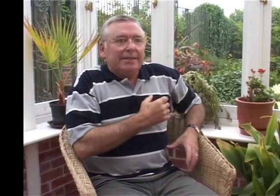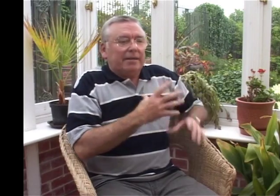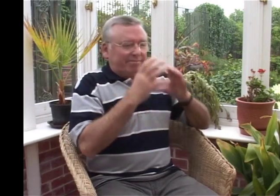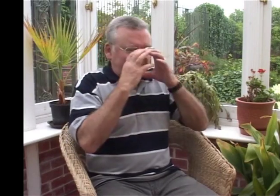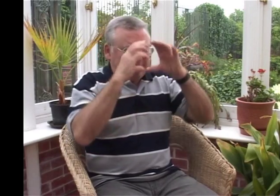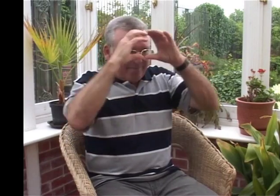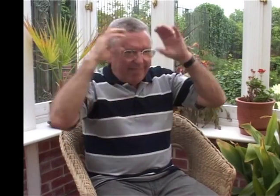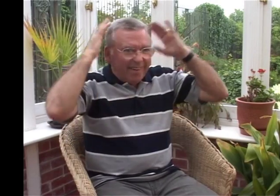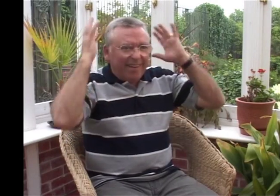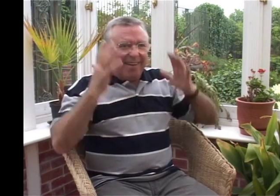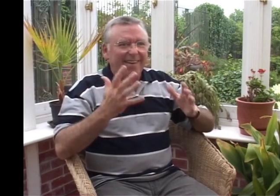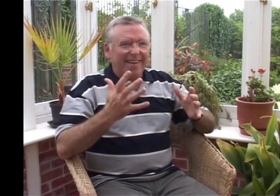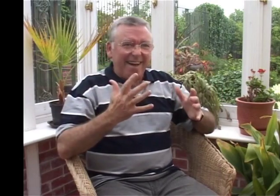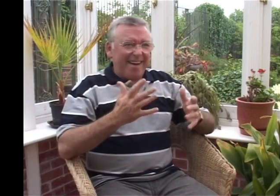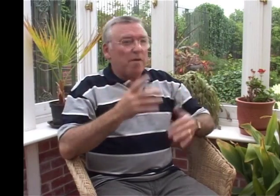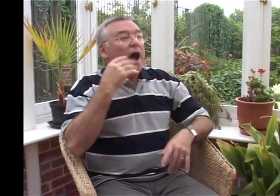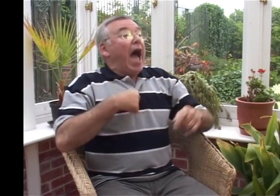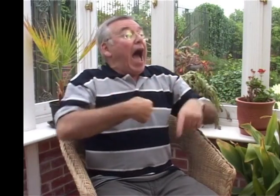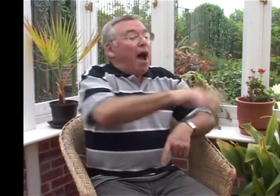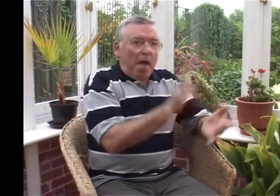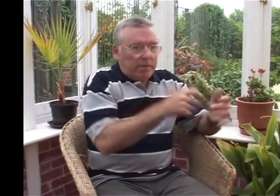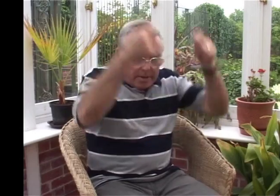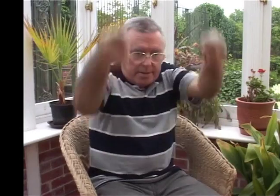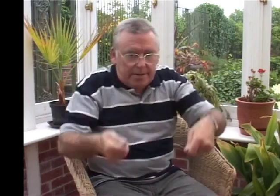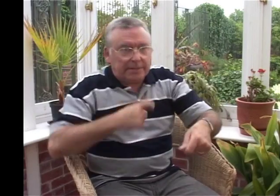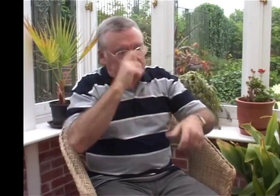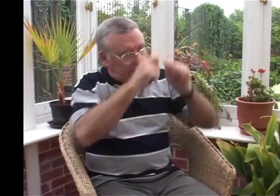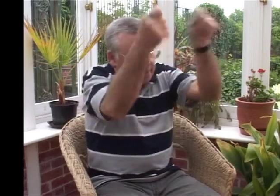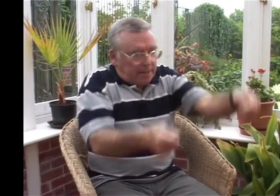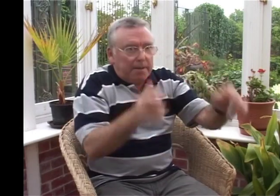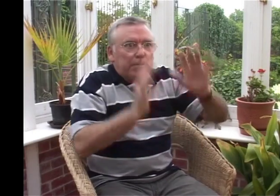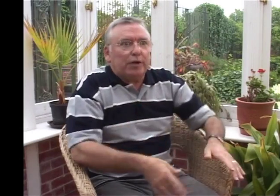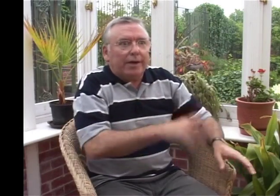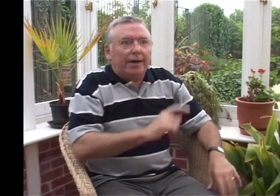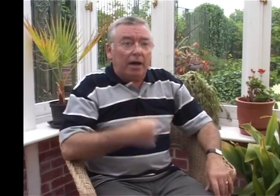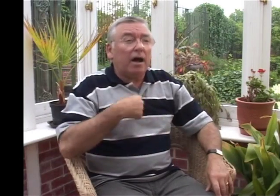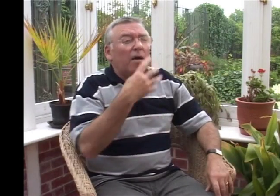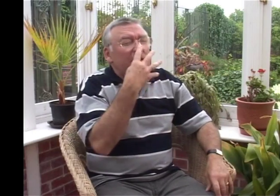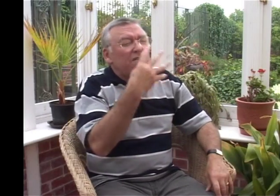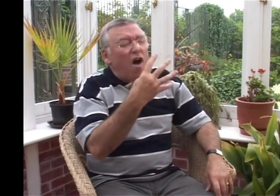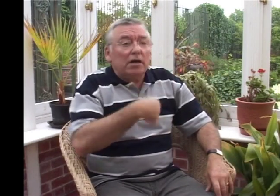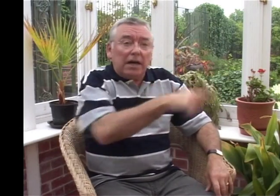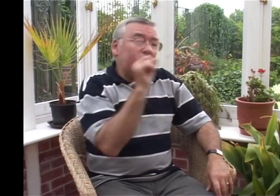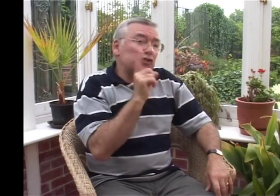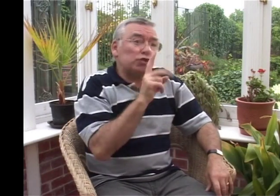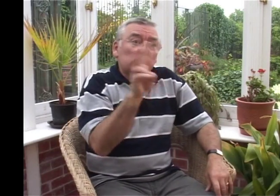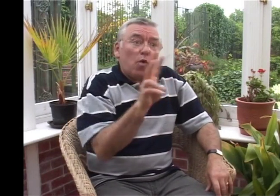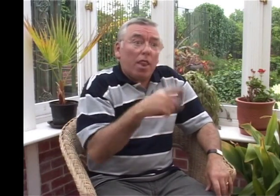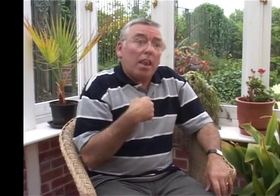You know, the ones we used to put over our head. And before we went out, my mother used to give them to me and my sister. We'd make sure she put them over our shoulders. And my sister